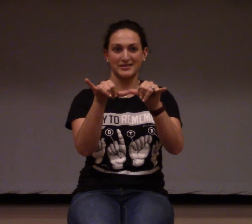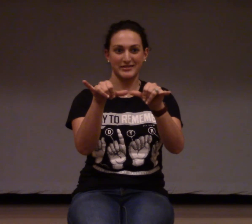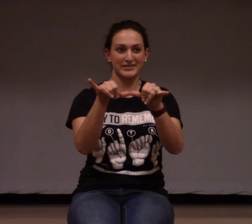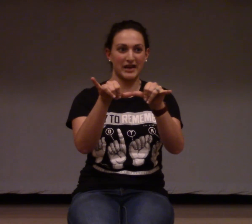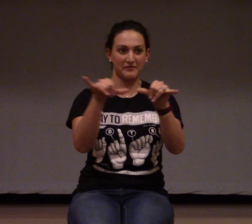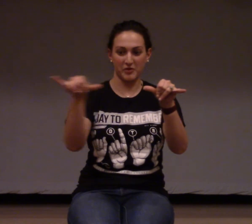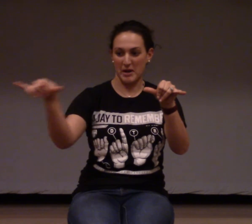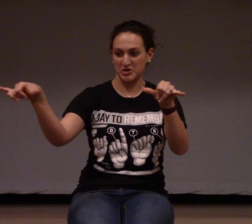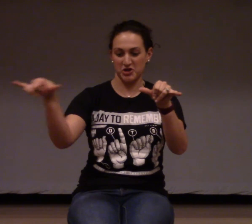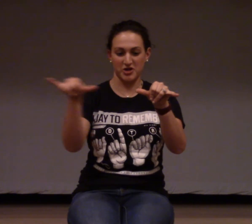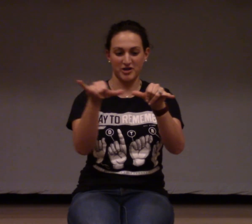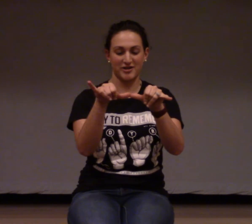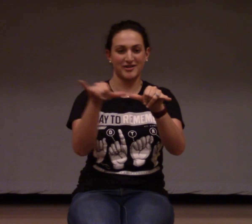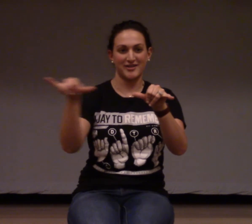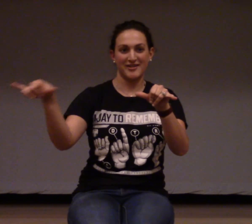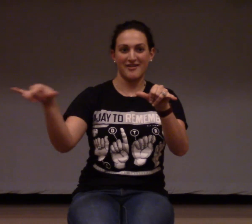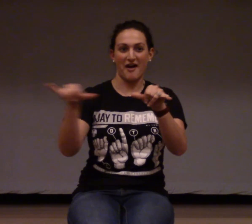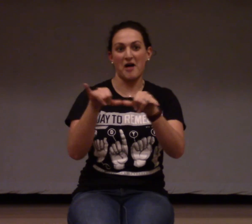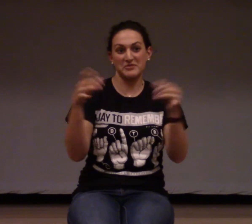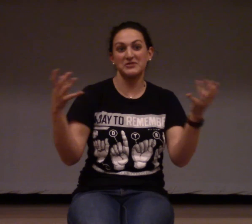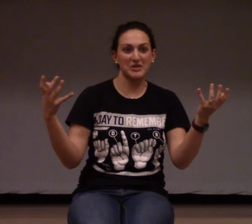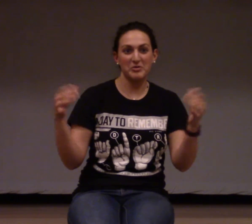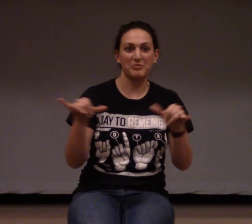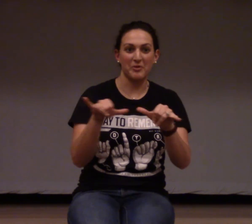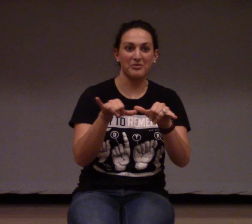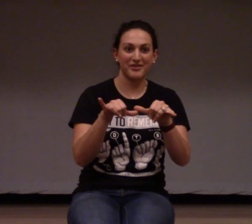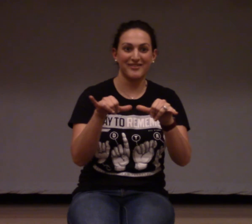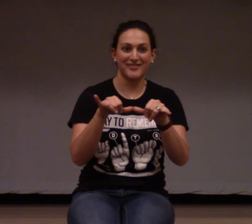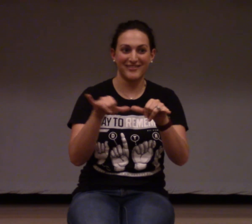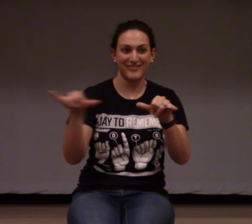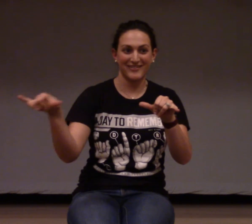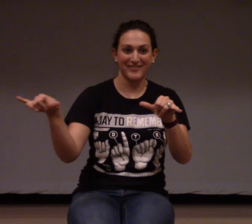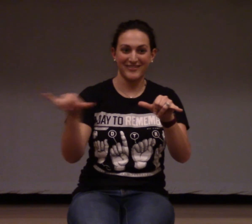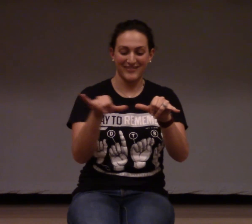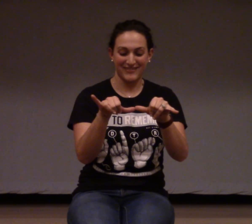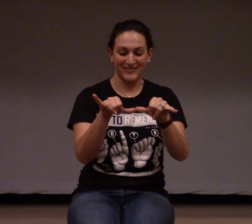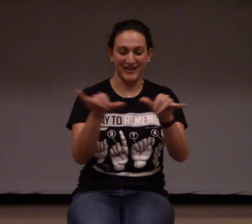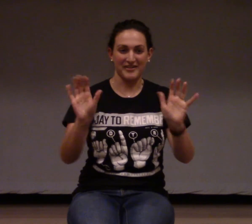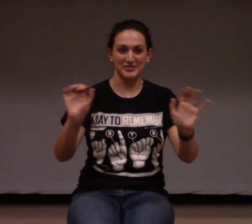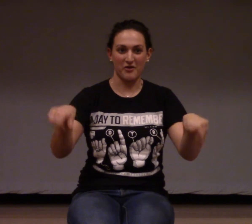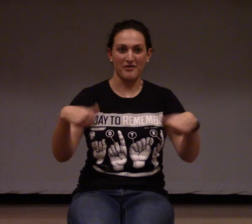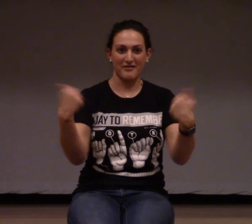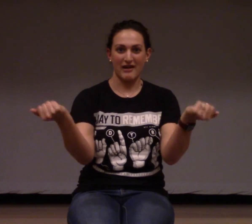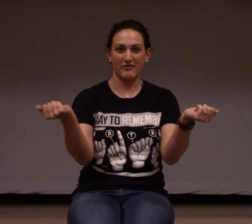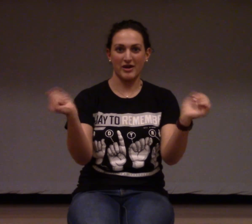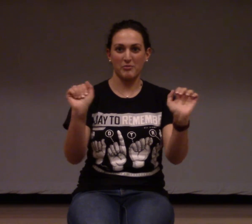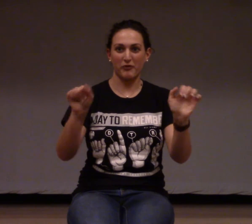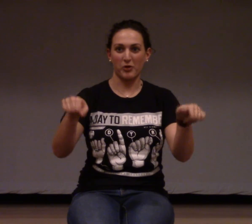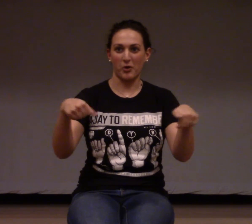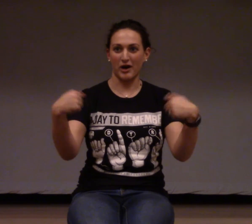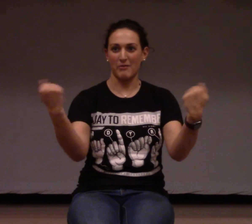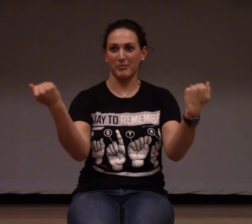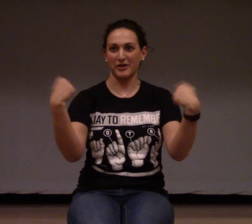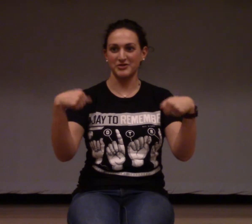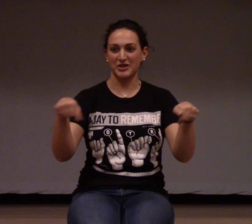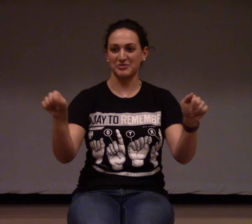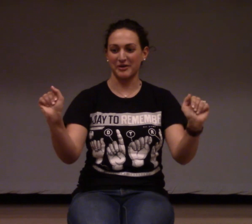the sign for measure. So it's a little bit of both. Yeah, so every day before work I'm up there stretching my